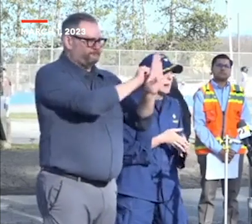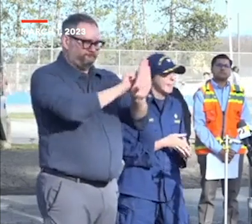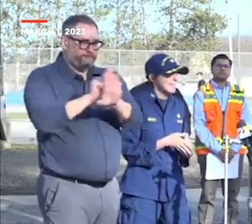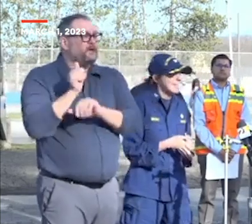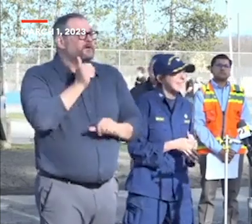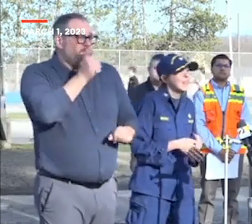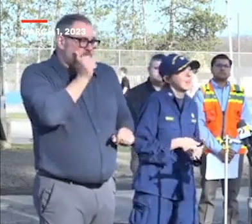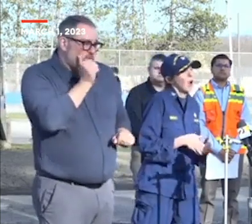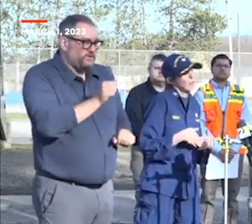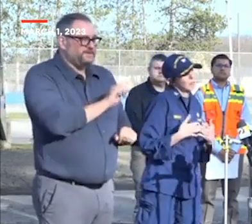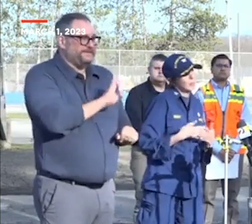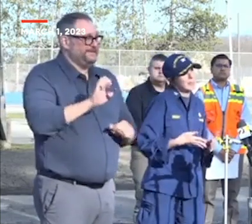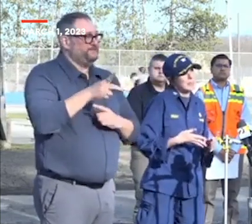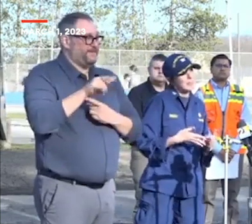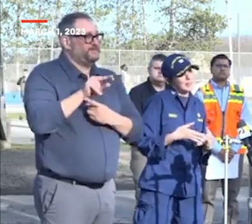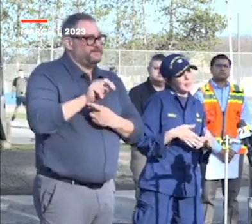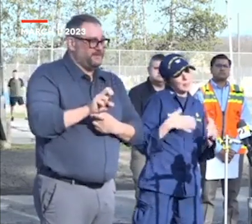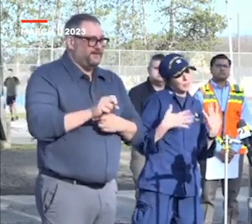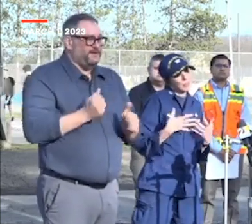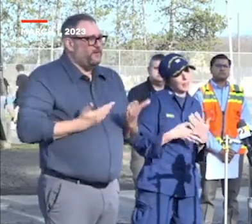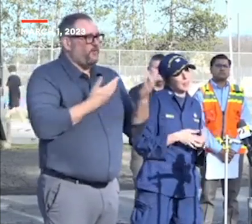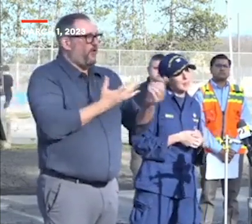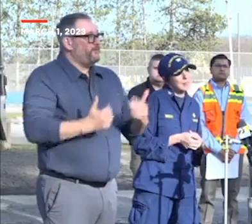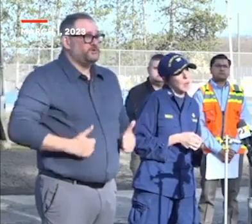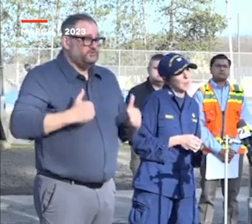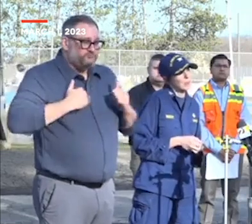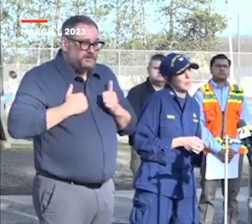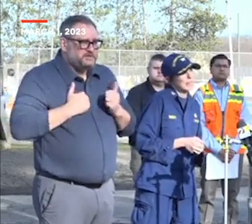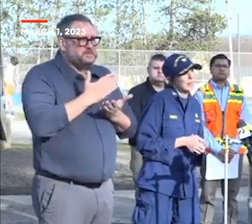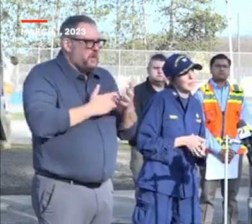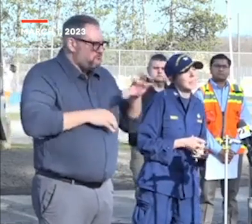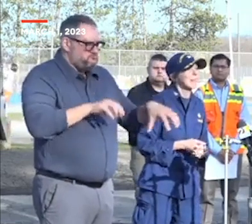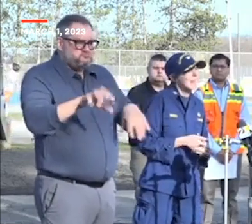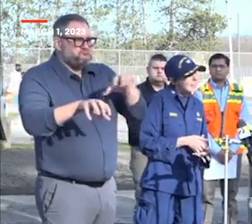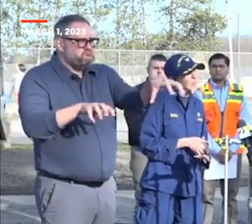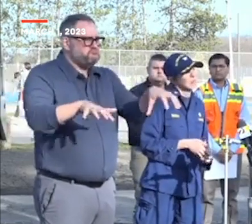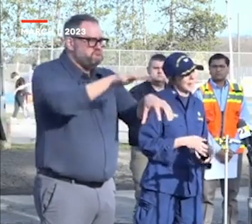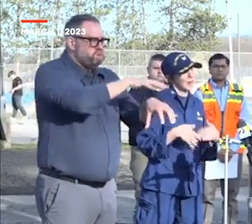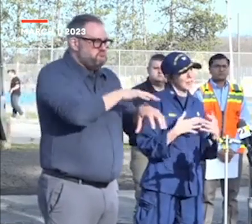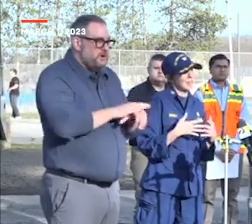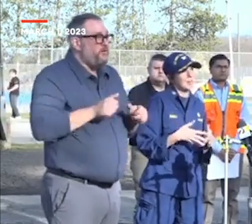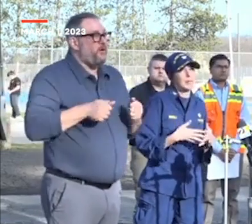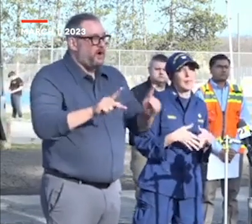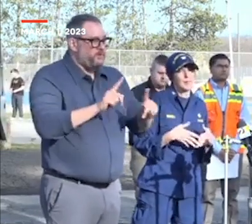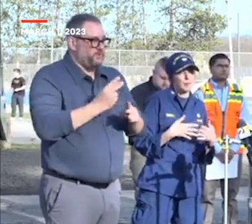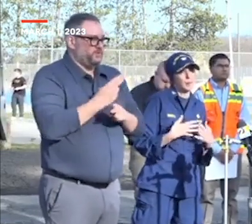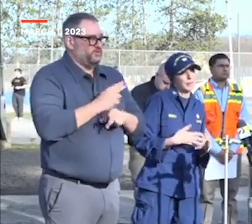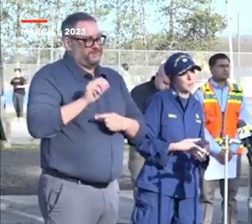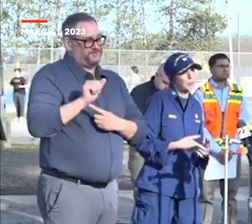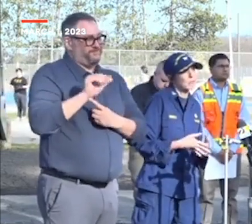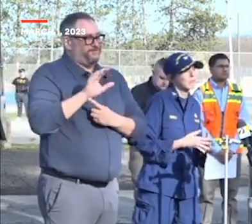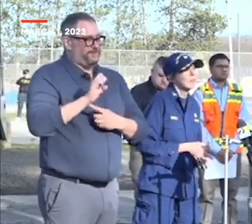East Palestine, offering residents in certain areas the opportunity to take the ACE survey, our assessment of